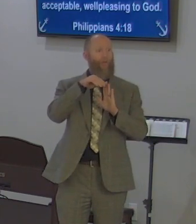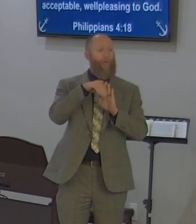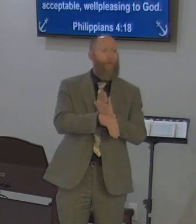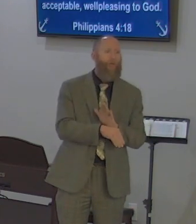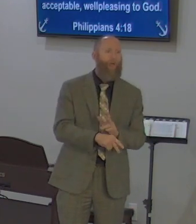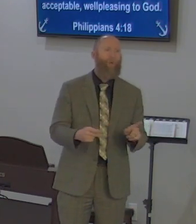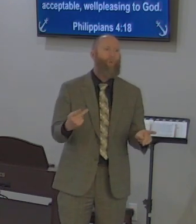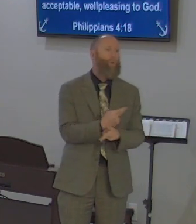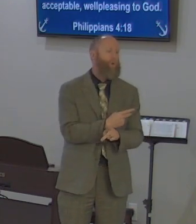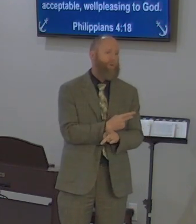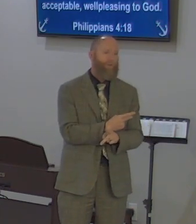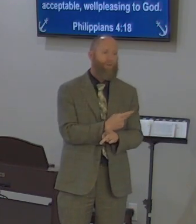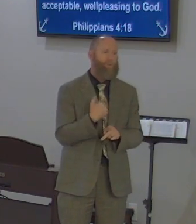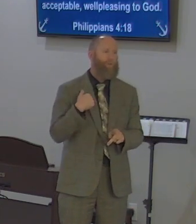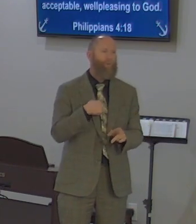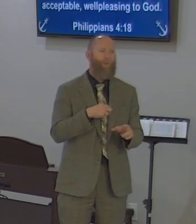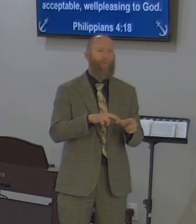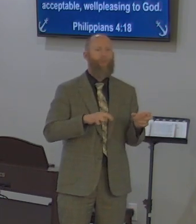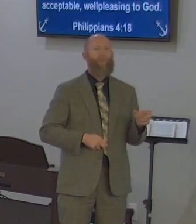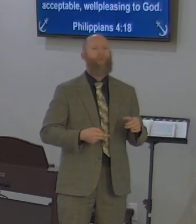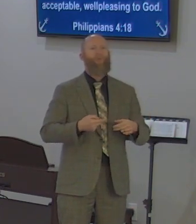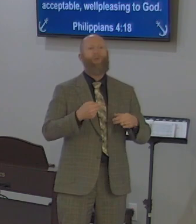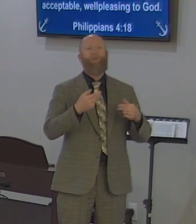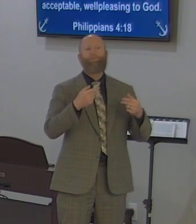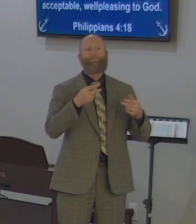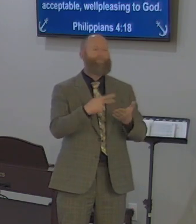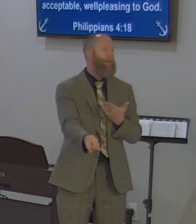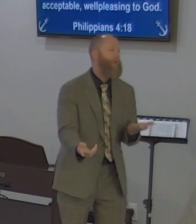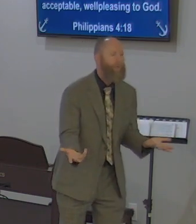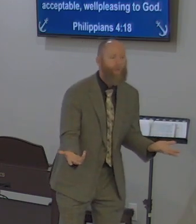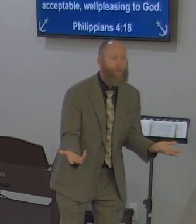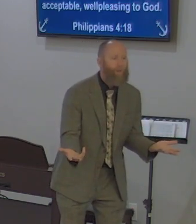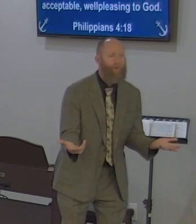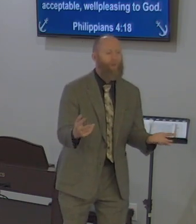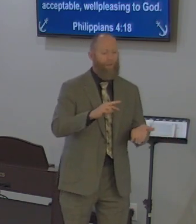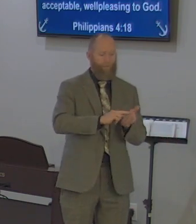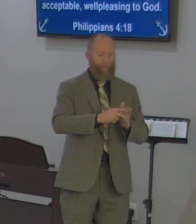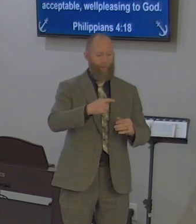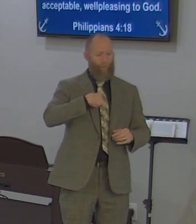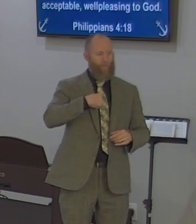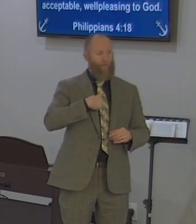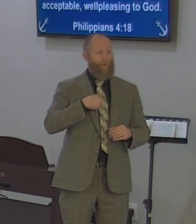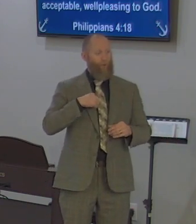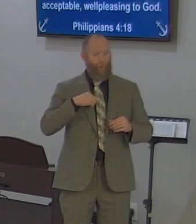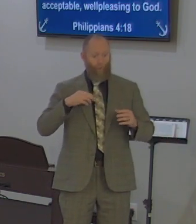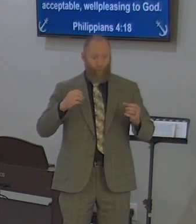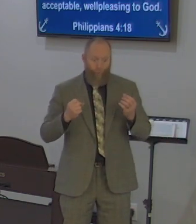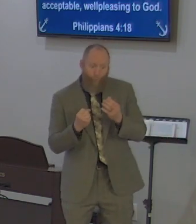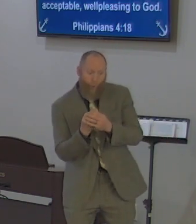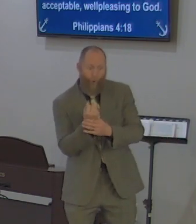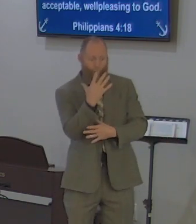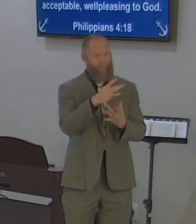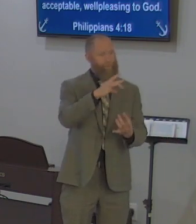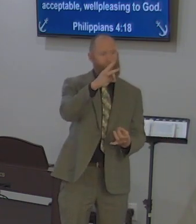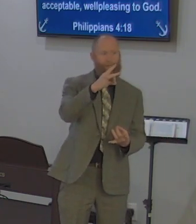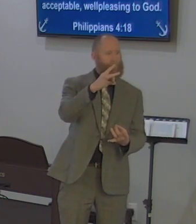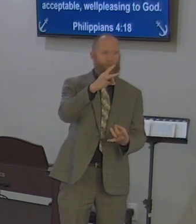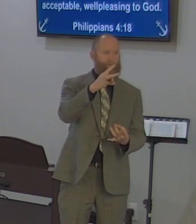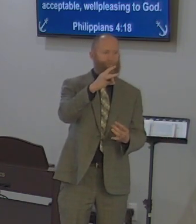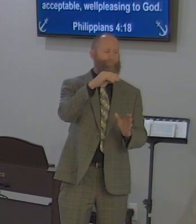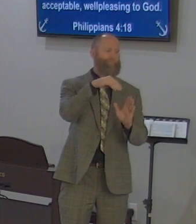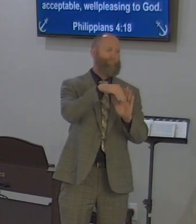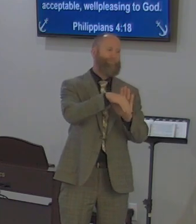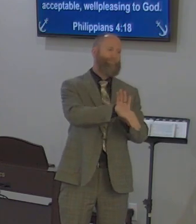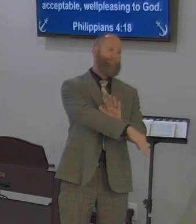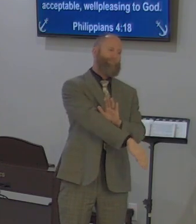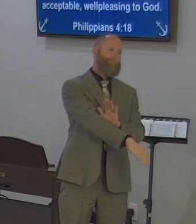where you started. So really, we could be moving backwards spiritually as a church and as individuals if we don't understand